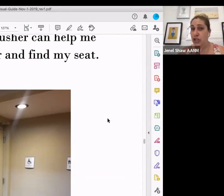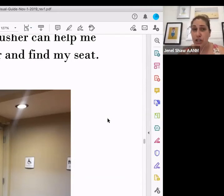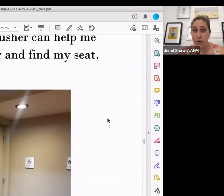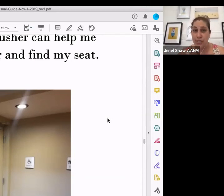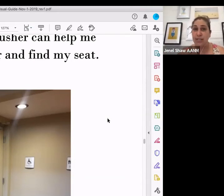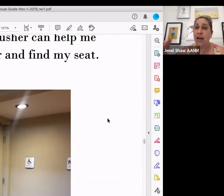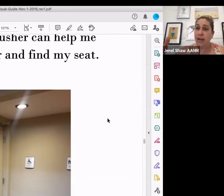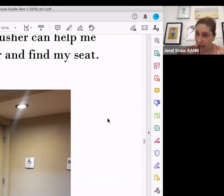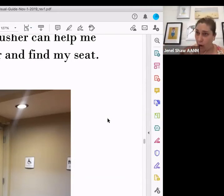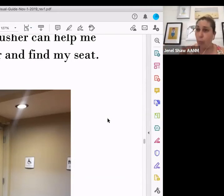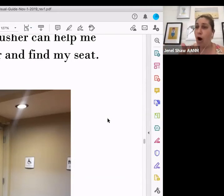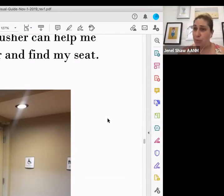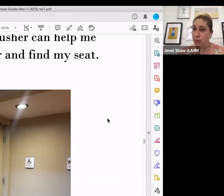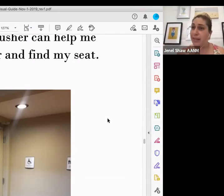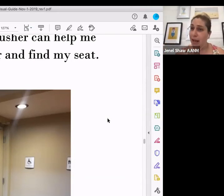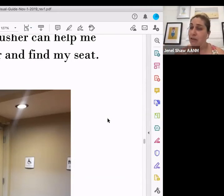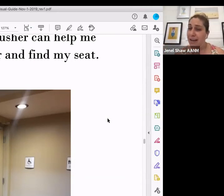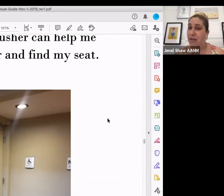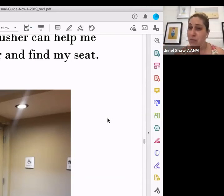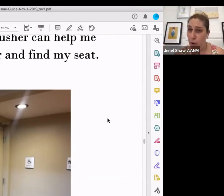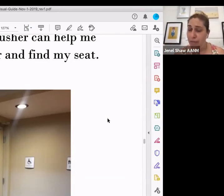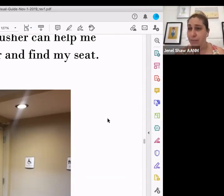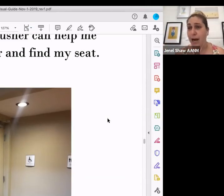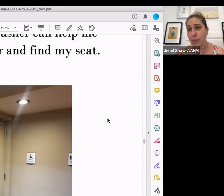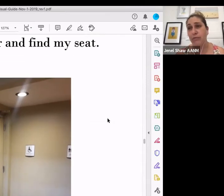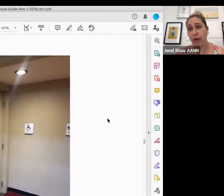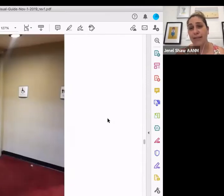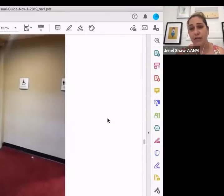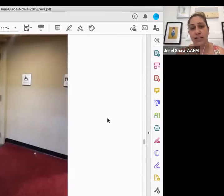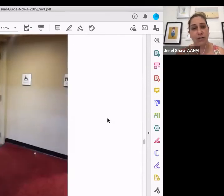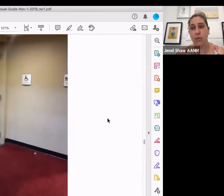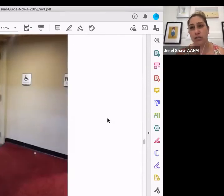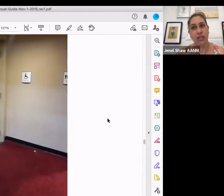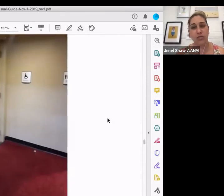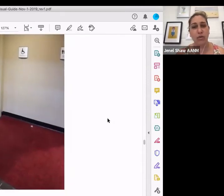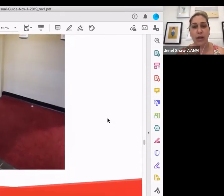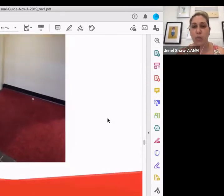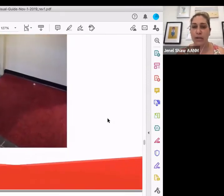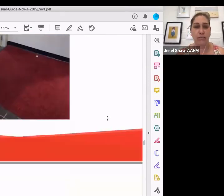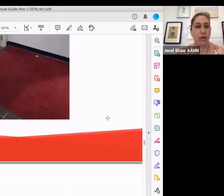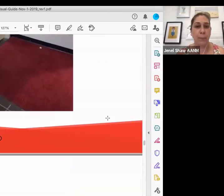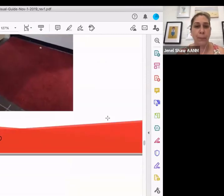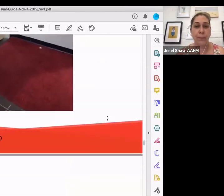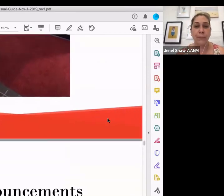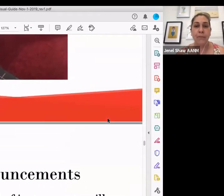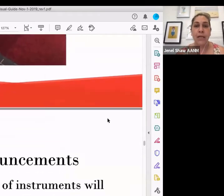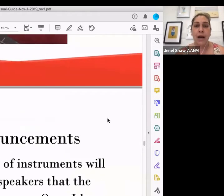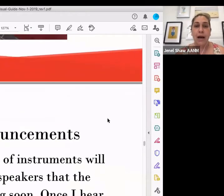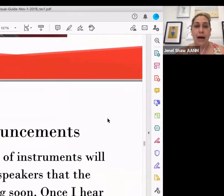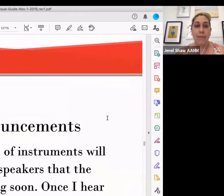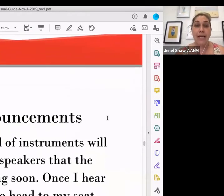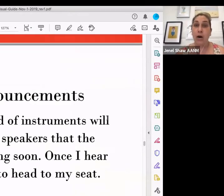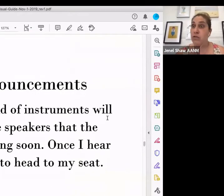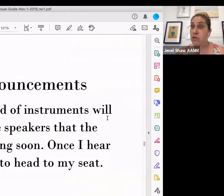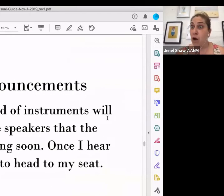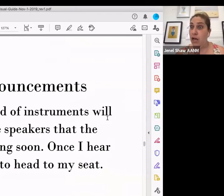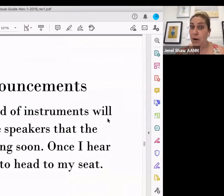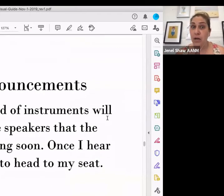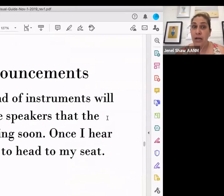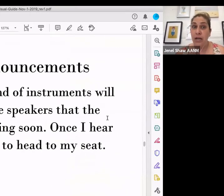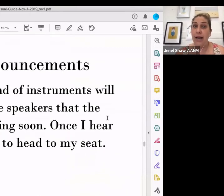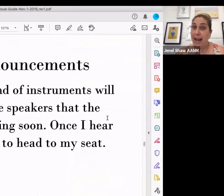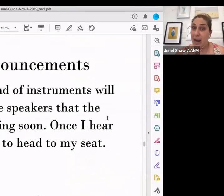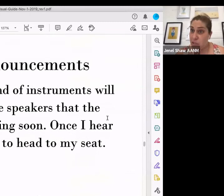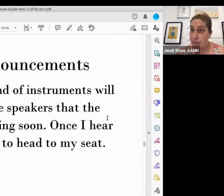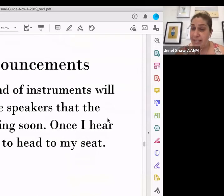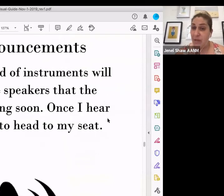an usher uses to help operate the elevator for them, to help them find their seat, which is just really wonderful. They also talk